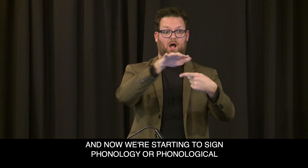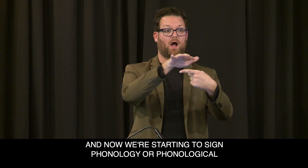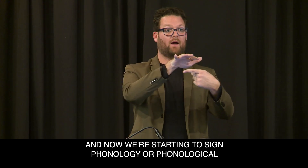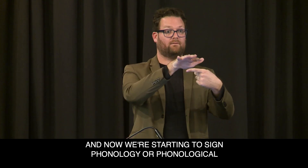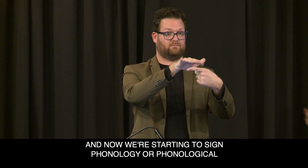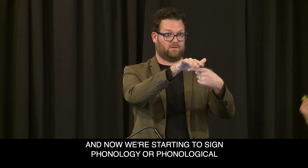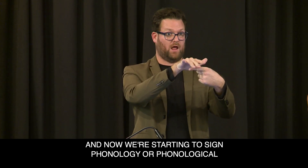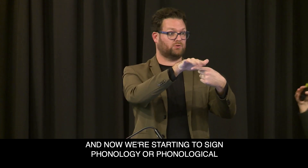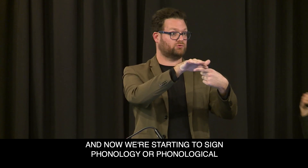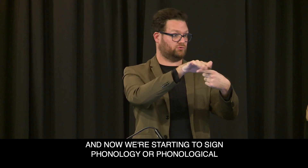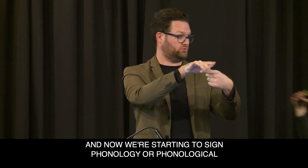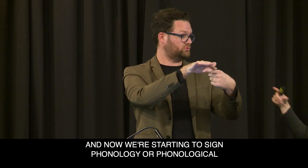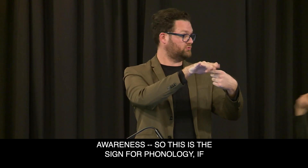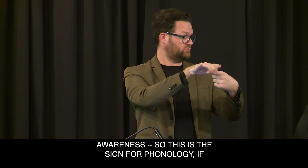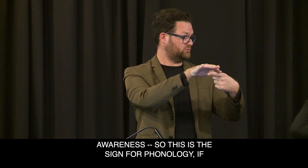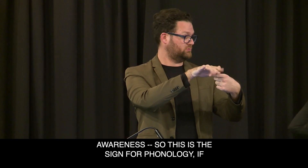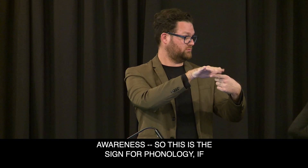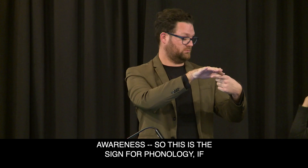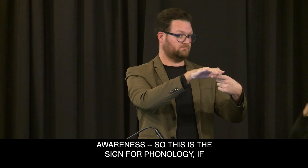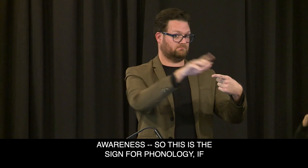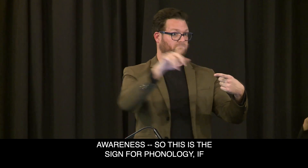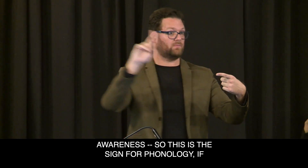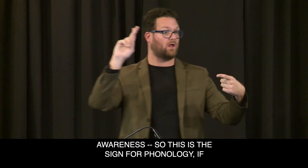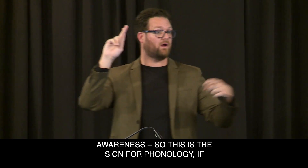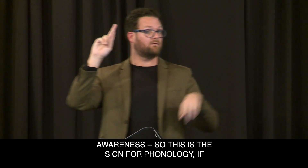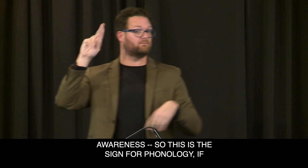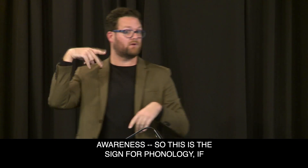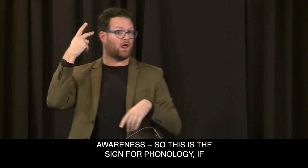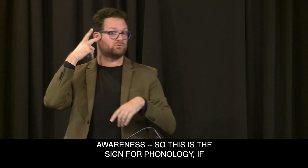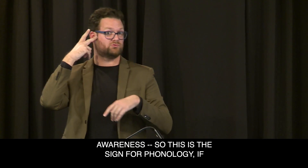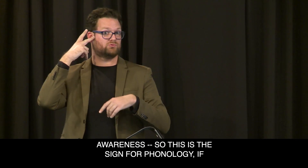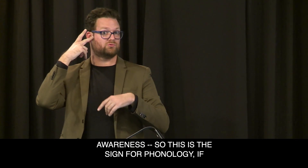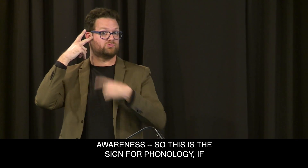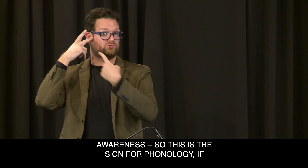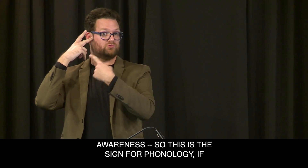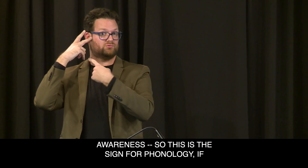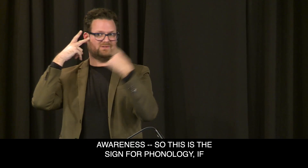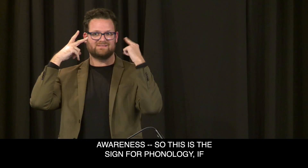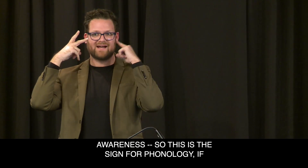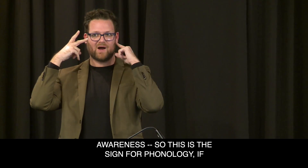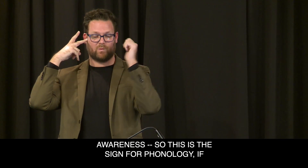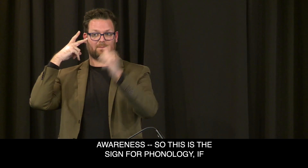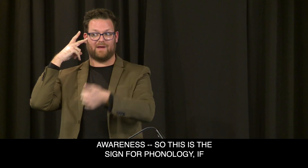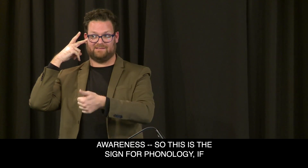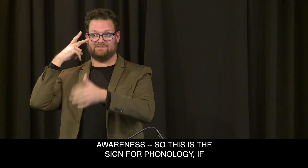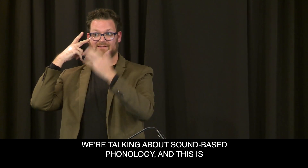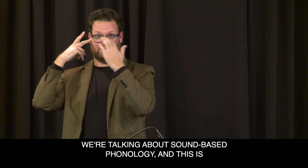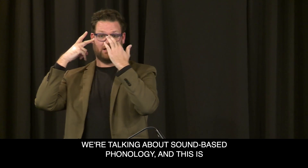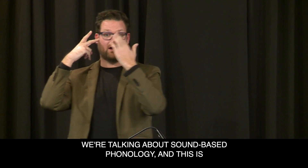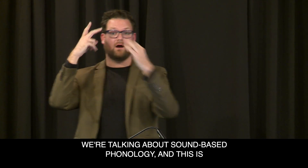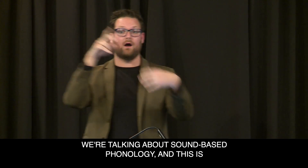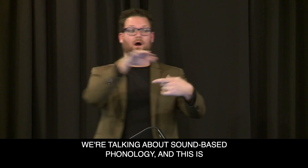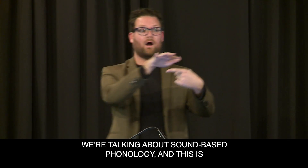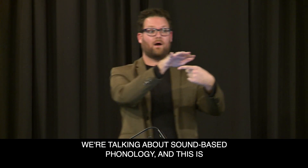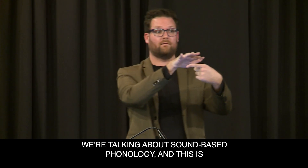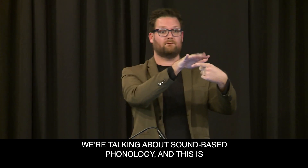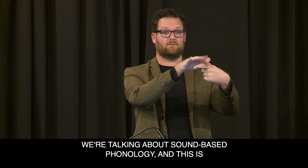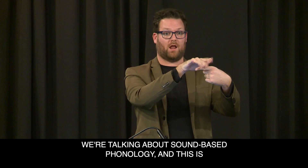or phonological awareness. So this is the sign for phonology, if we're talking about sound-based